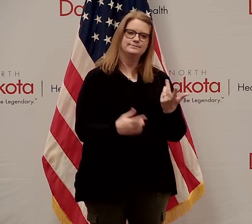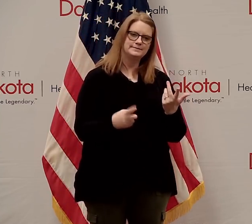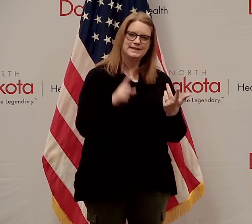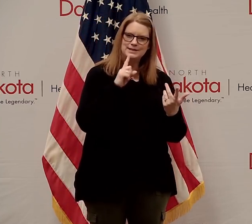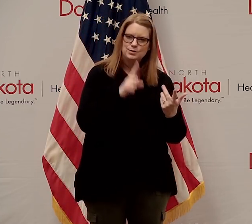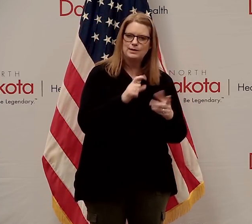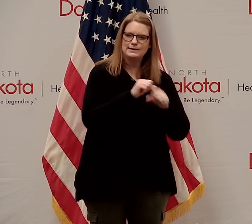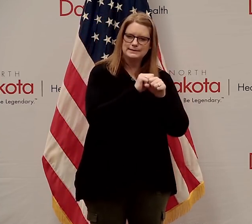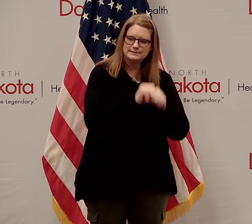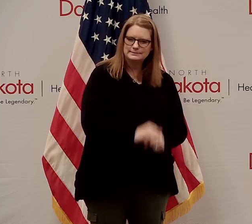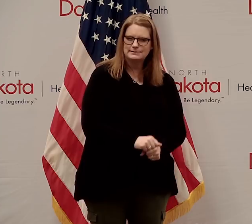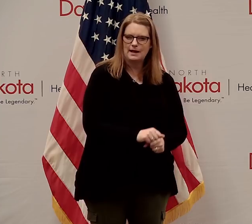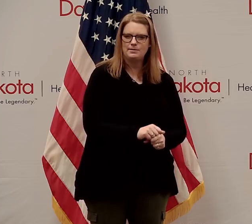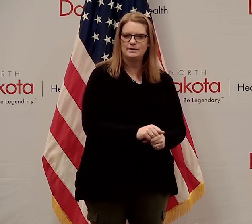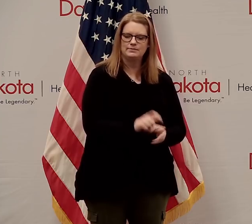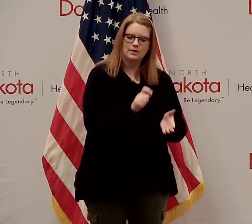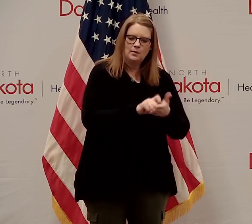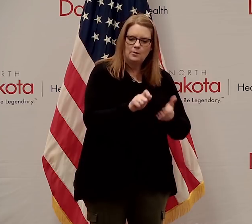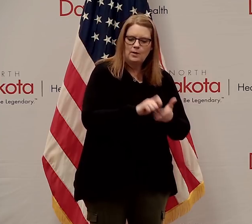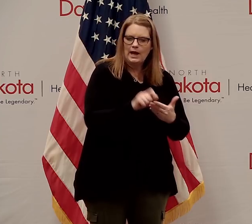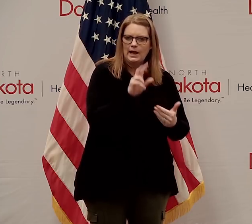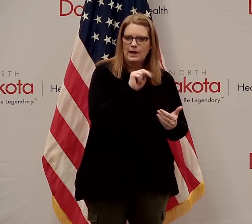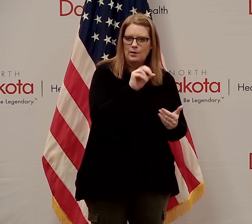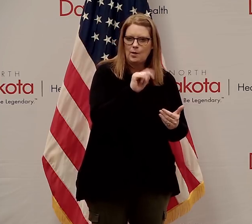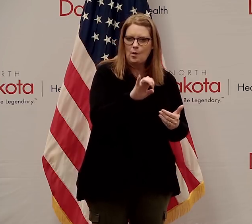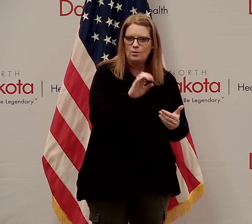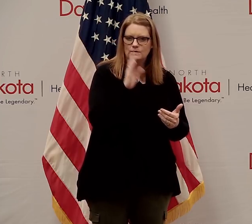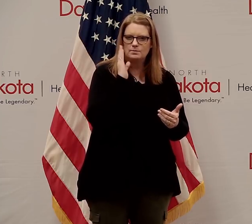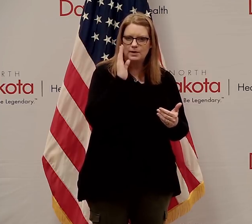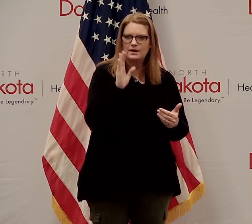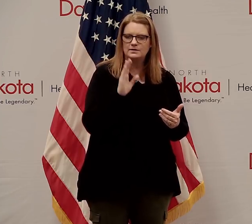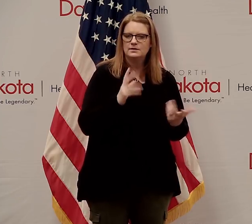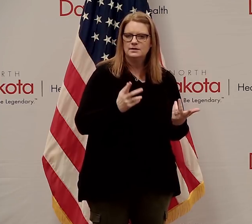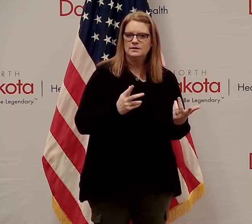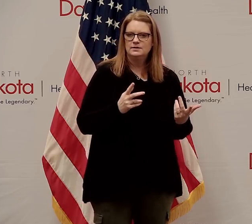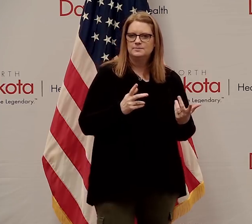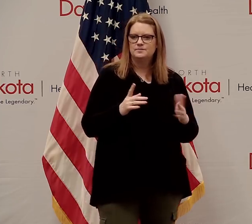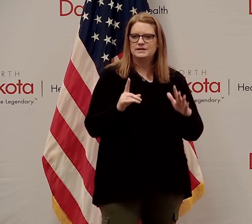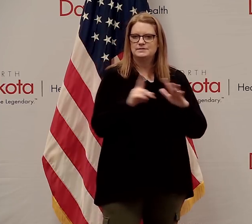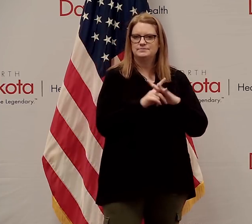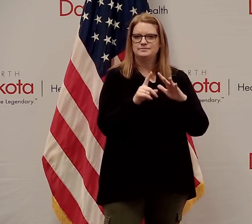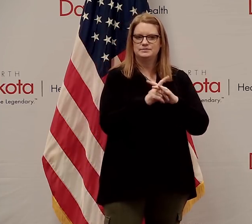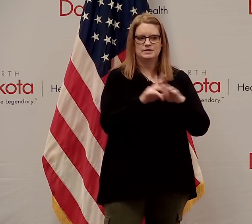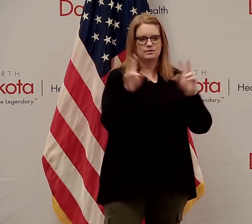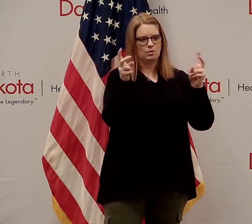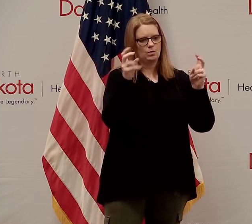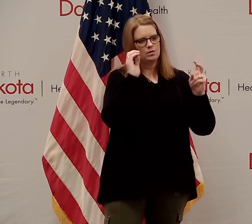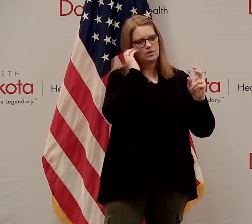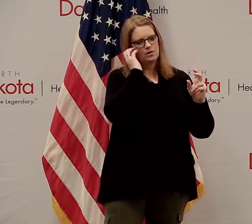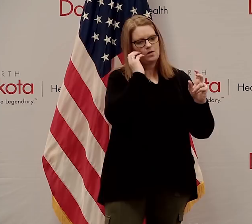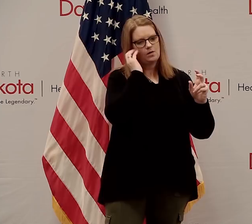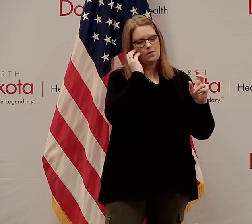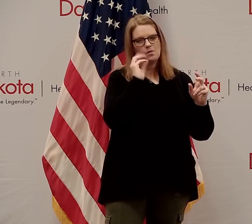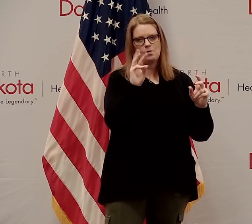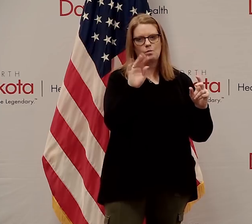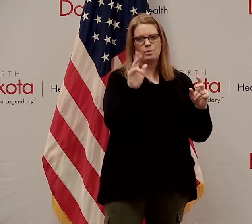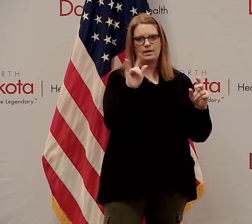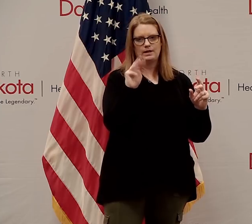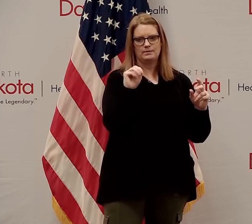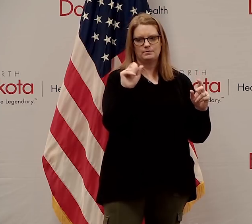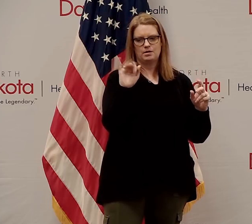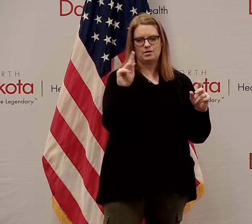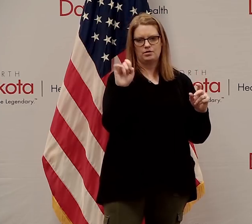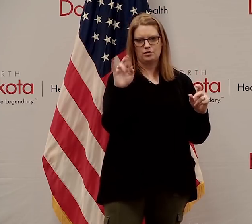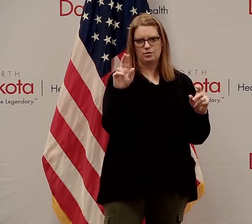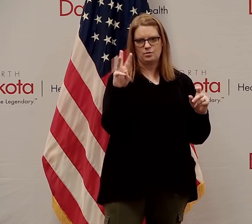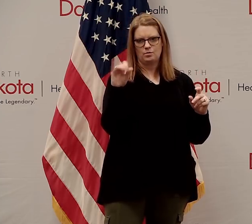of sharing gratitude by writing a note. But I ran across this quote the other day from William Arthur